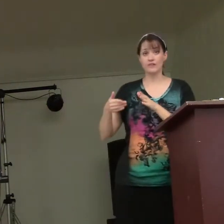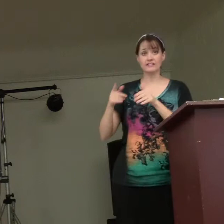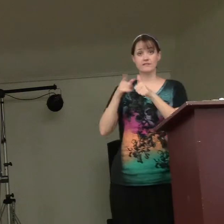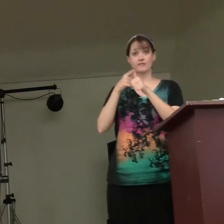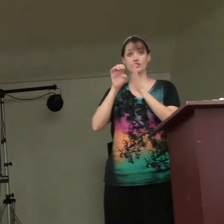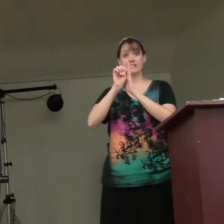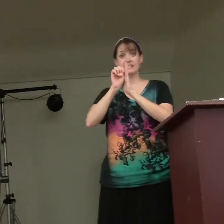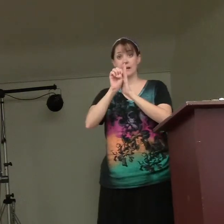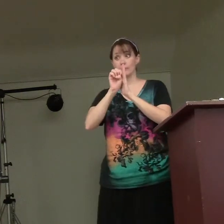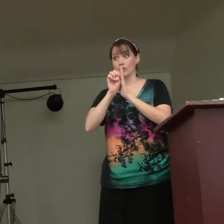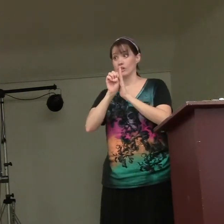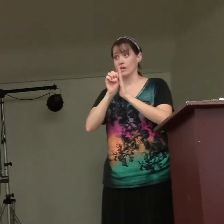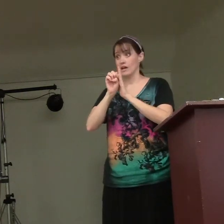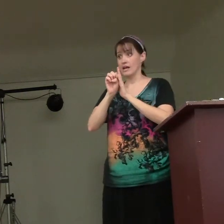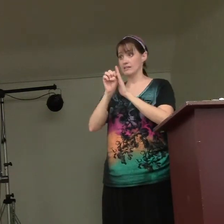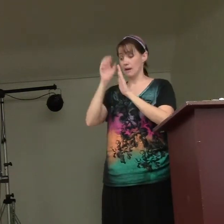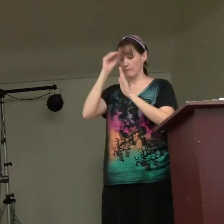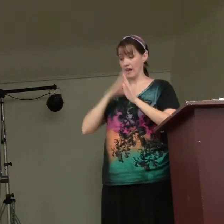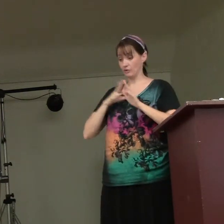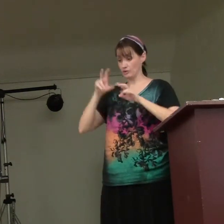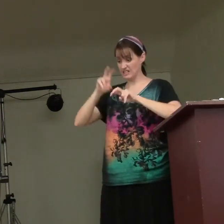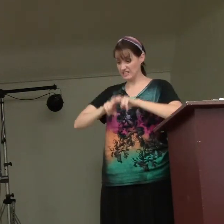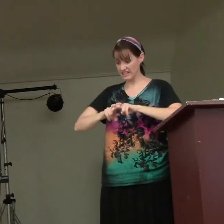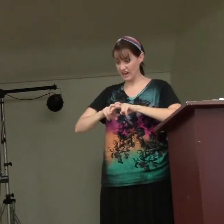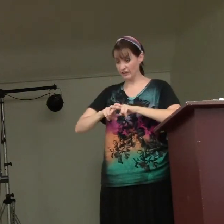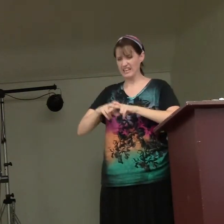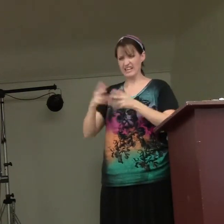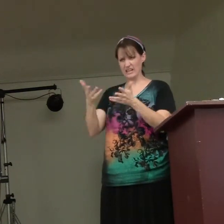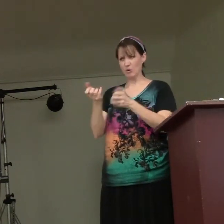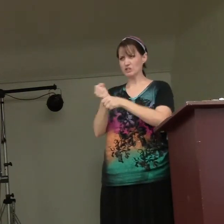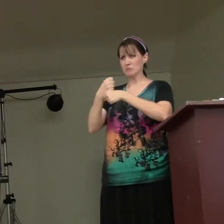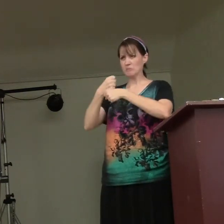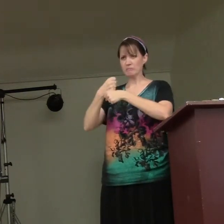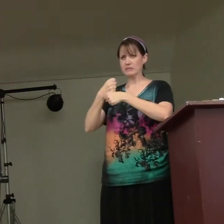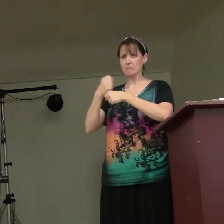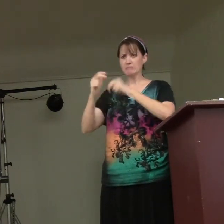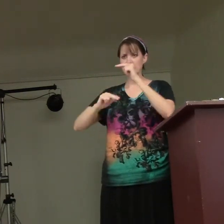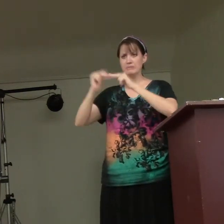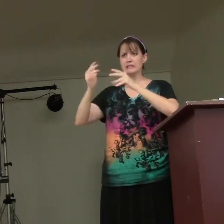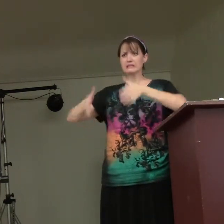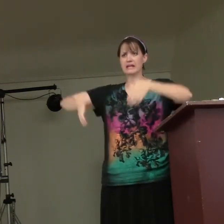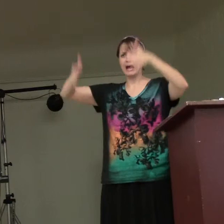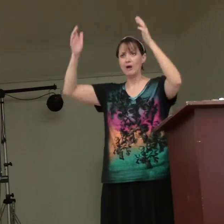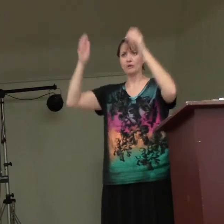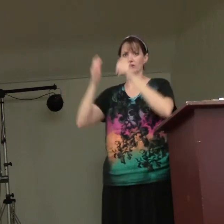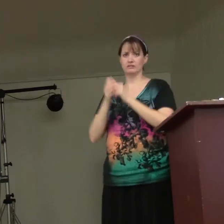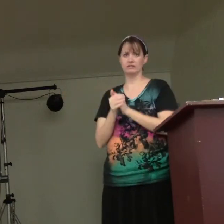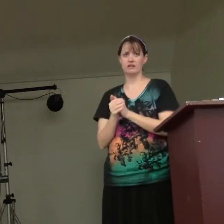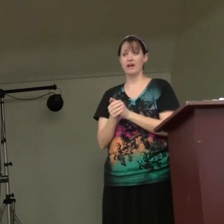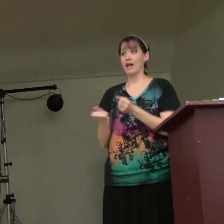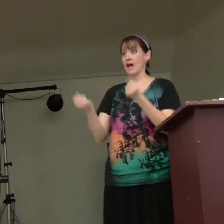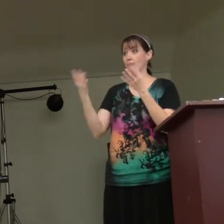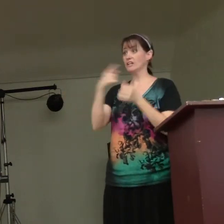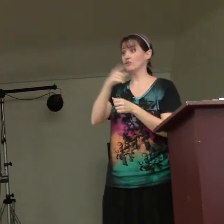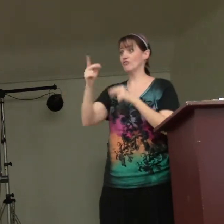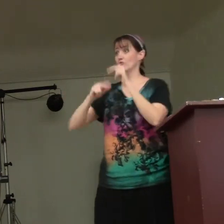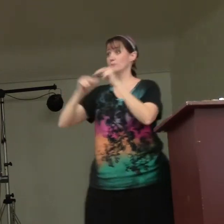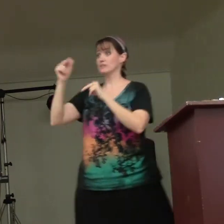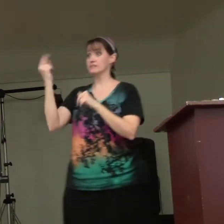that's the first example, is a man who sits down, he wants to build a tower. How many of you have ever built